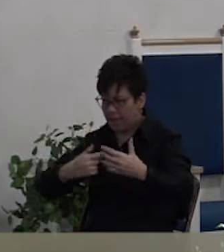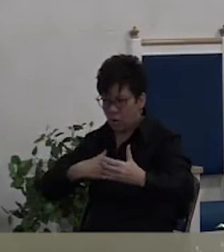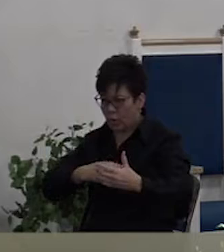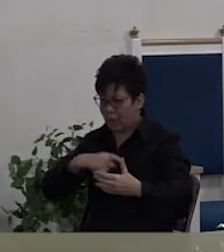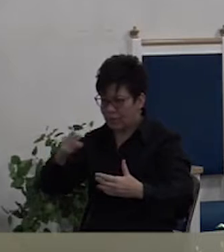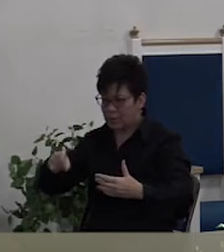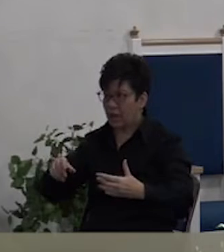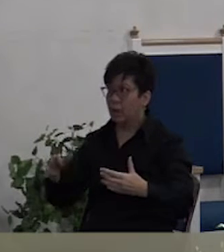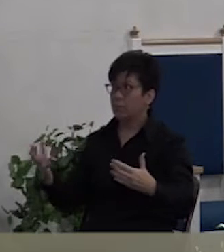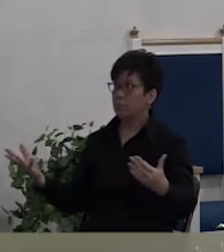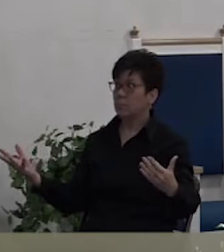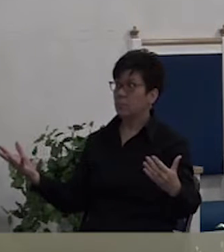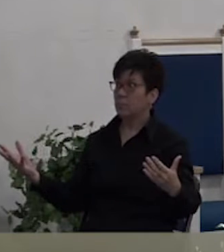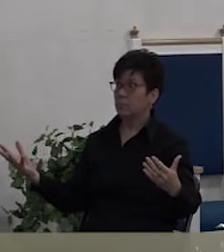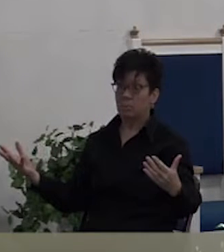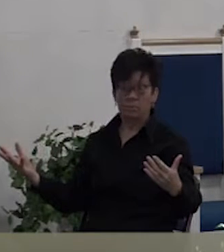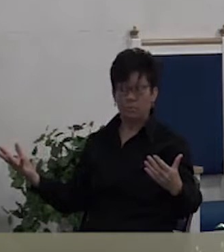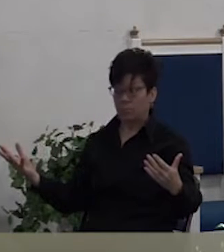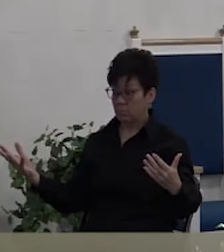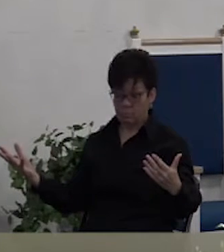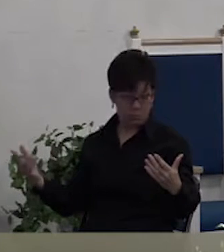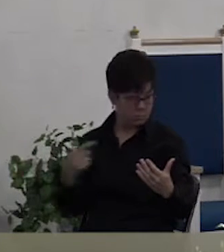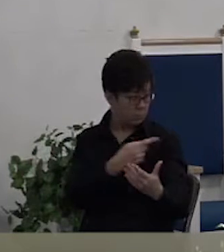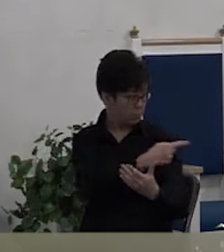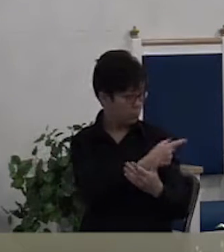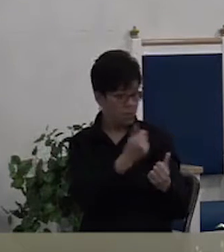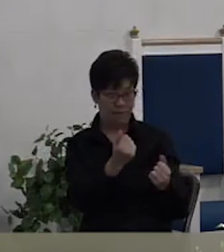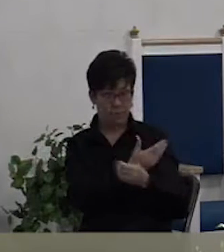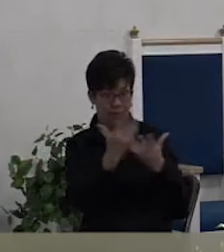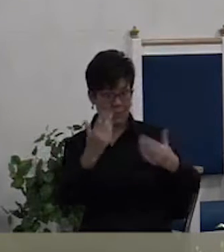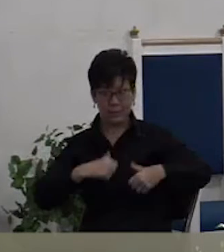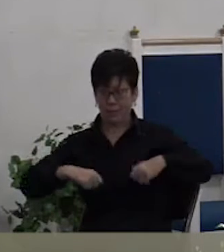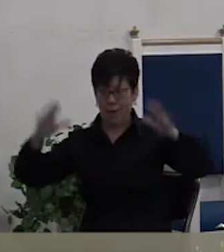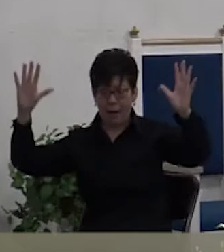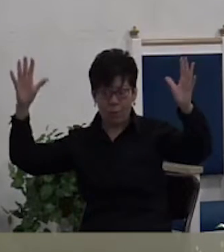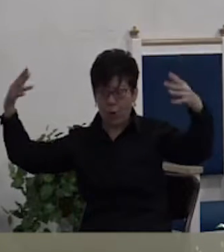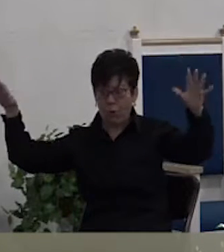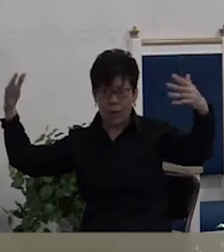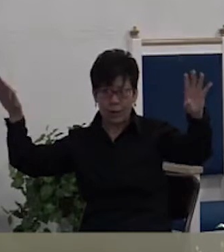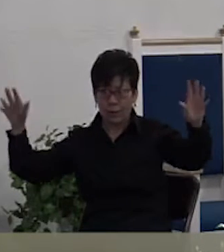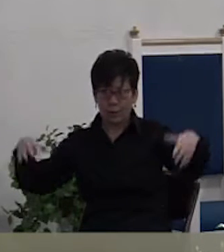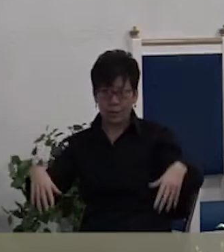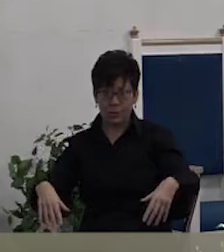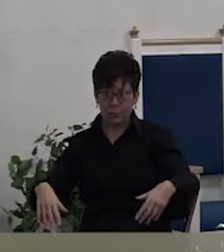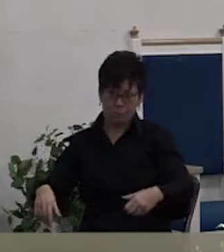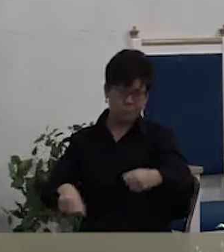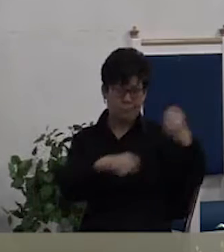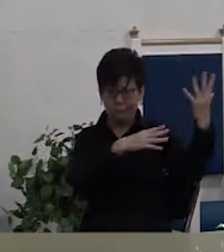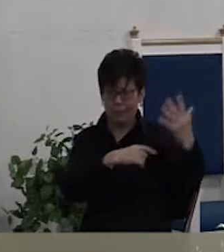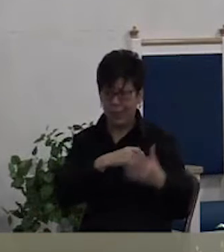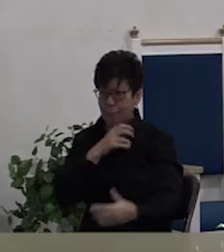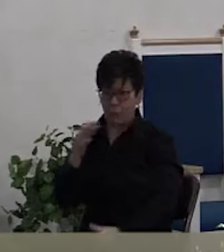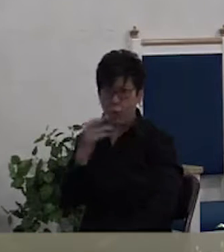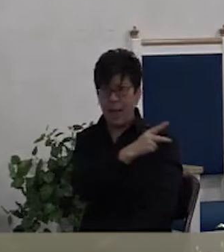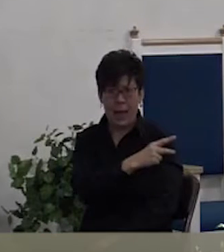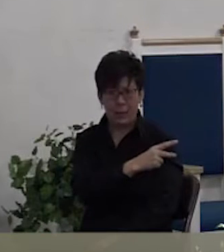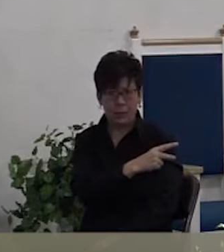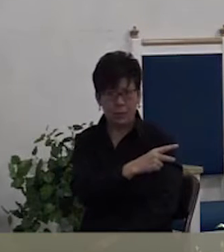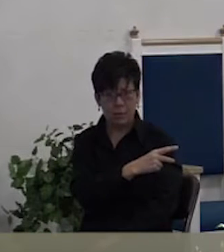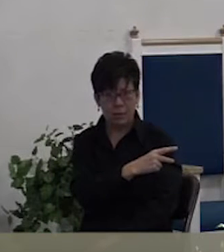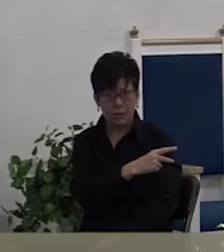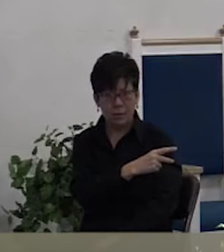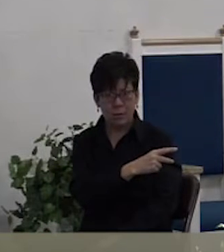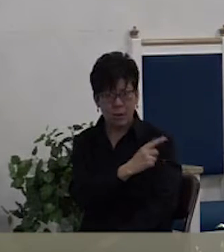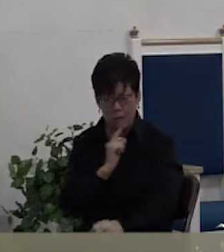to say, I've given up everything behind me, and I'm not going back to it. I'm